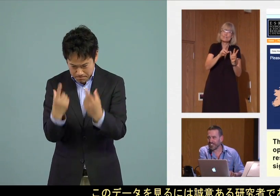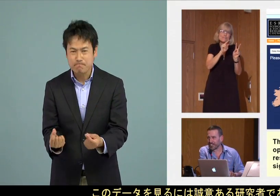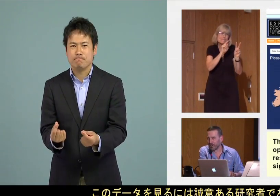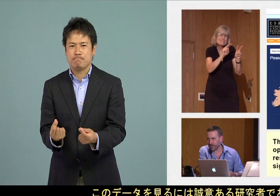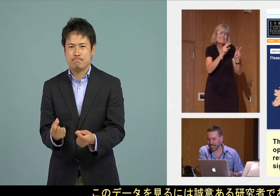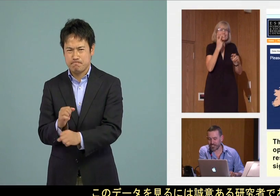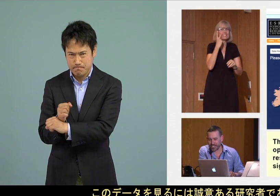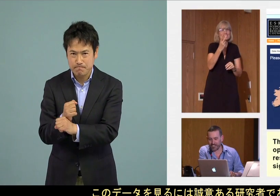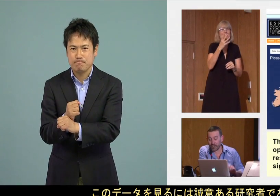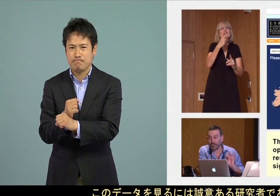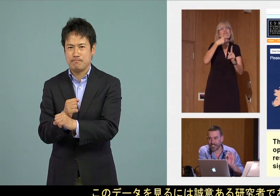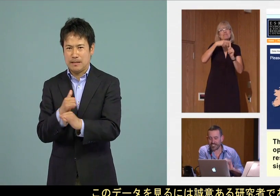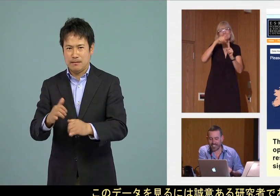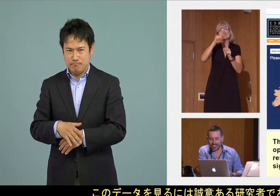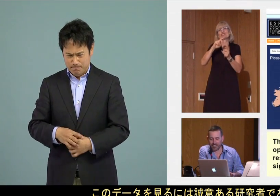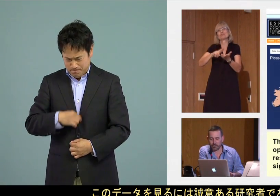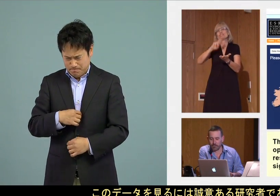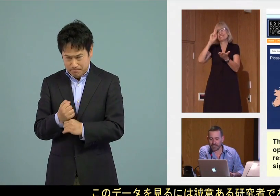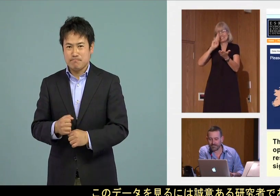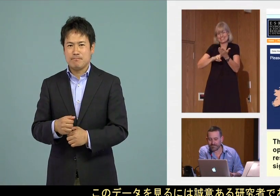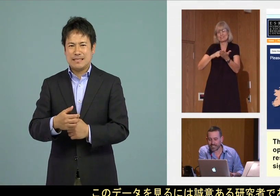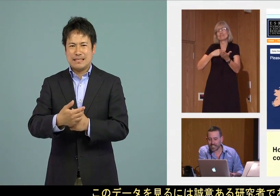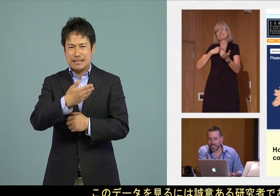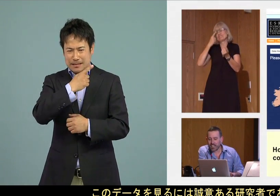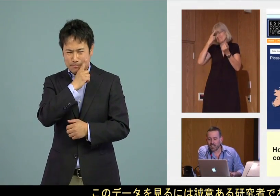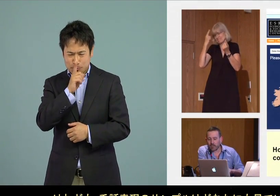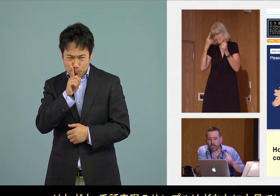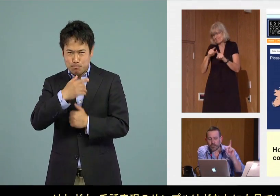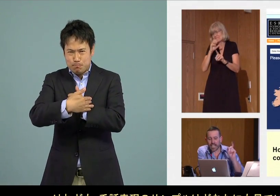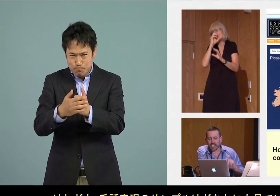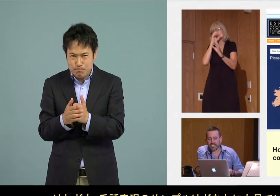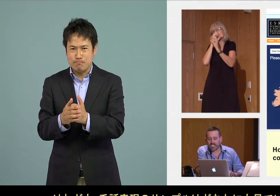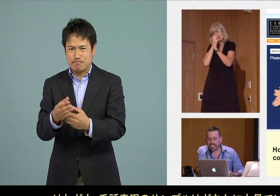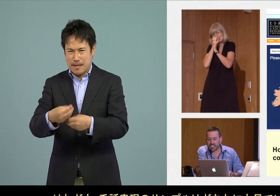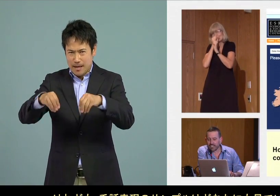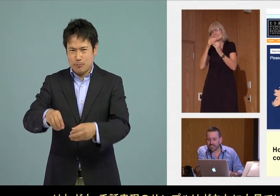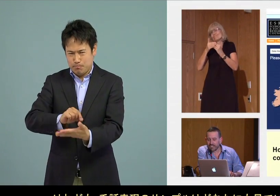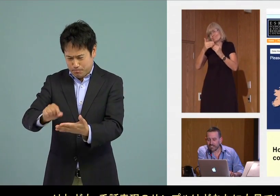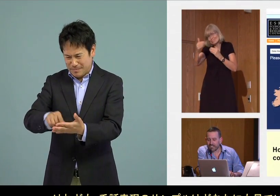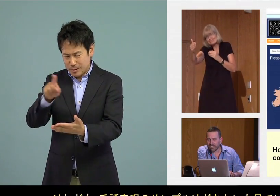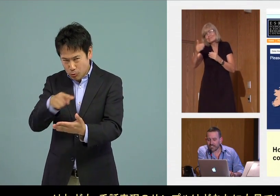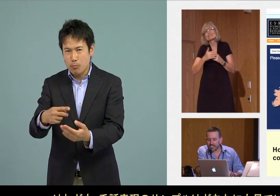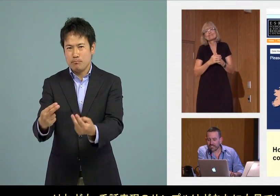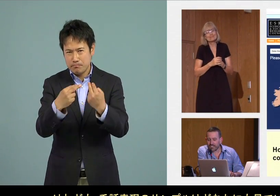sign a confidentiality agreement. But you can see